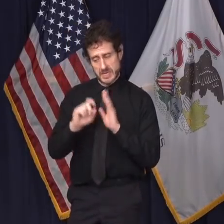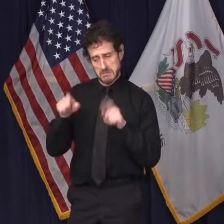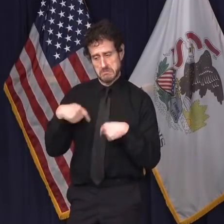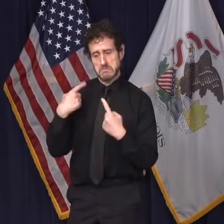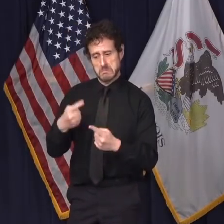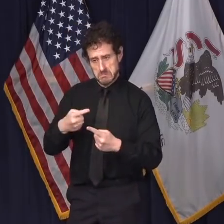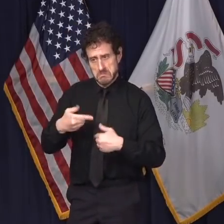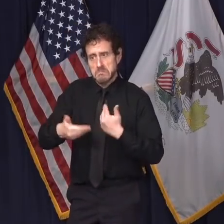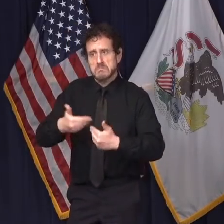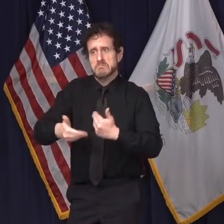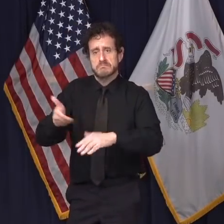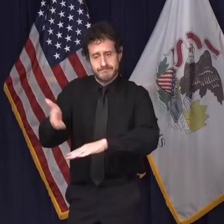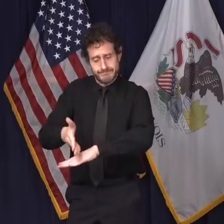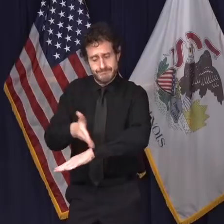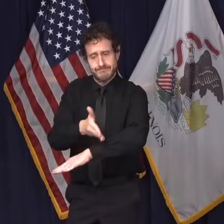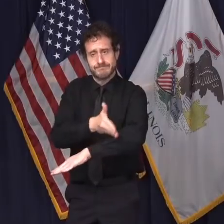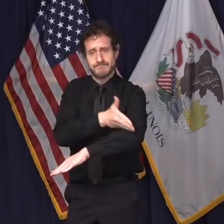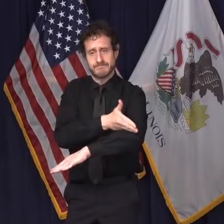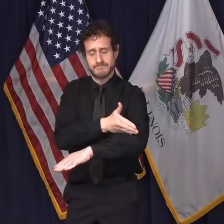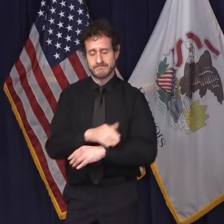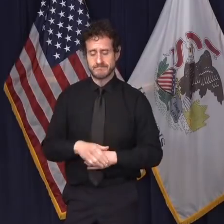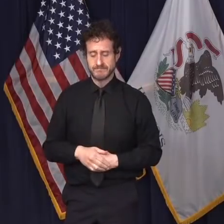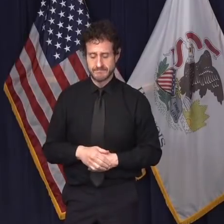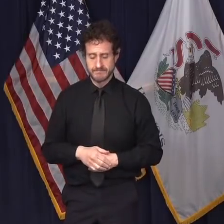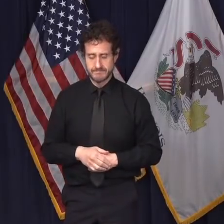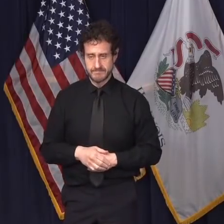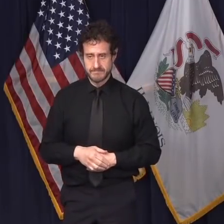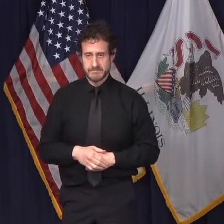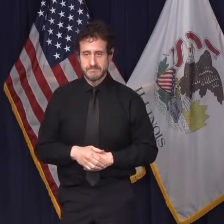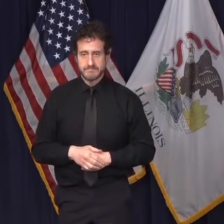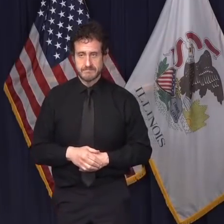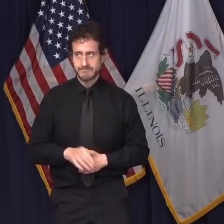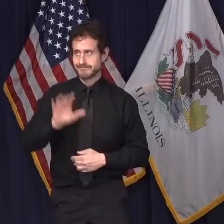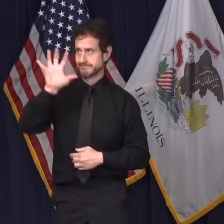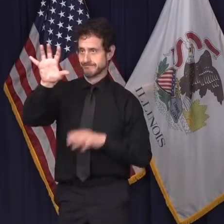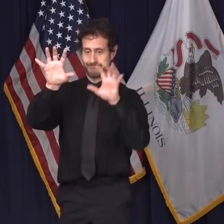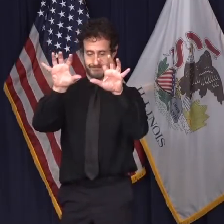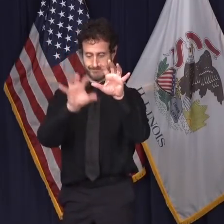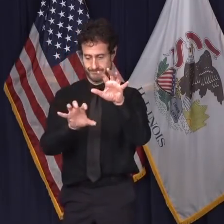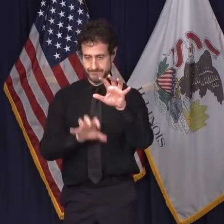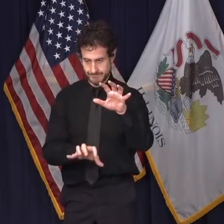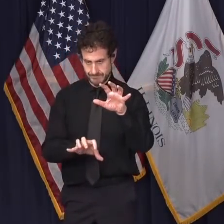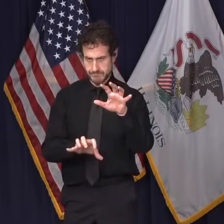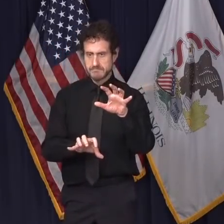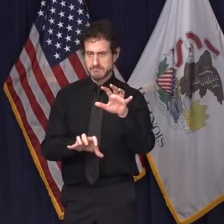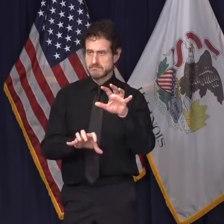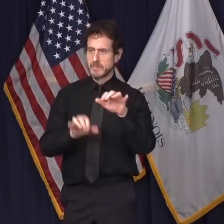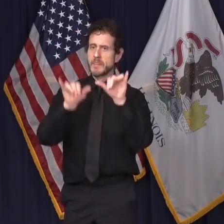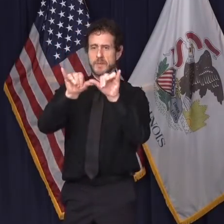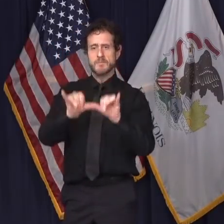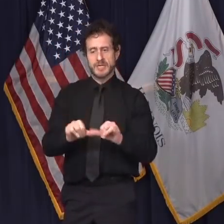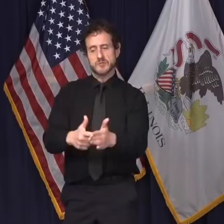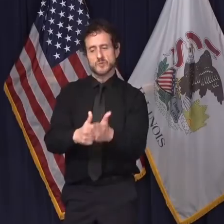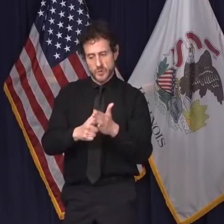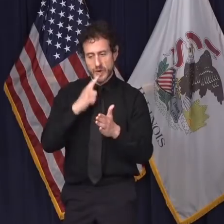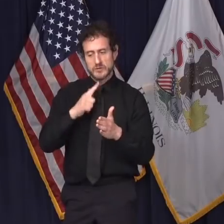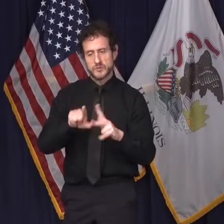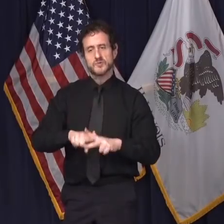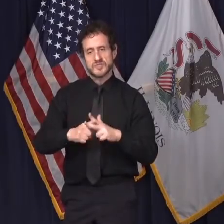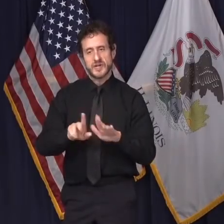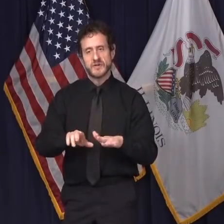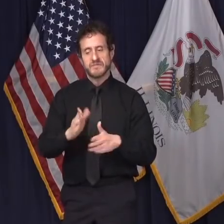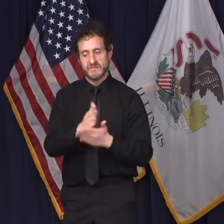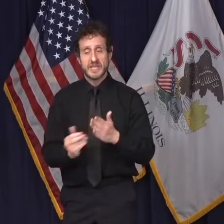right direction. We have successfully met the metrics to advance into phase 3, but we must still proceed